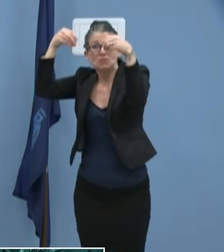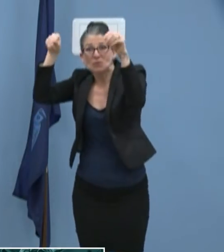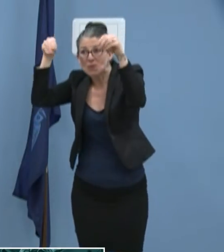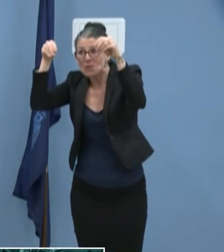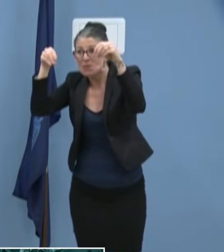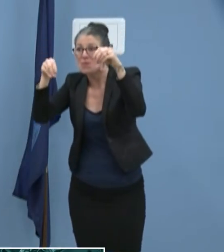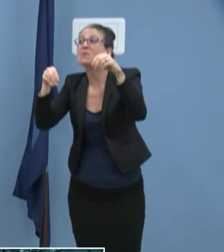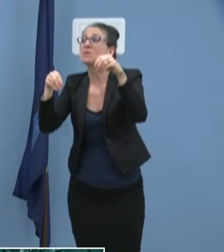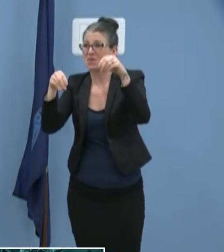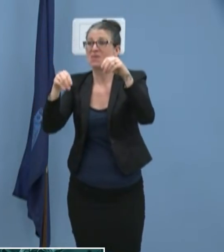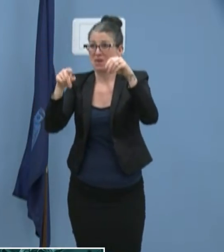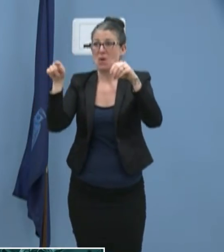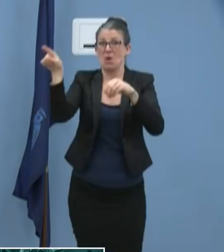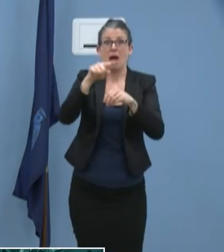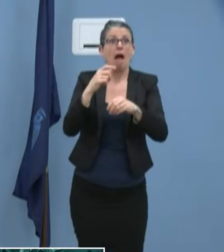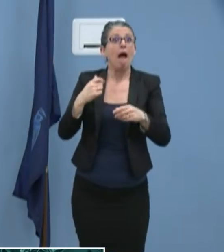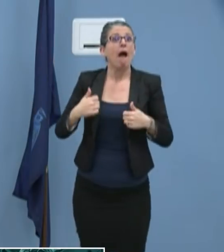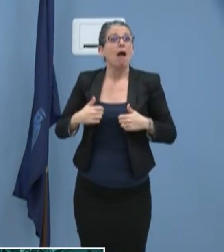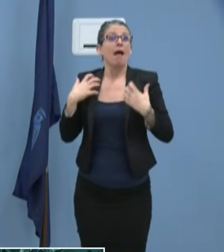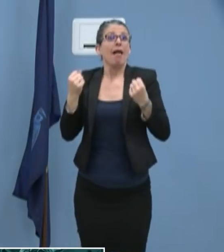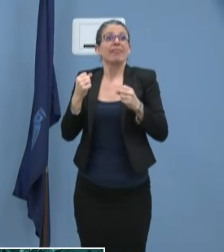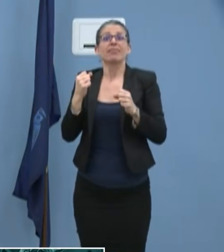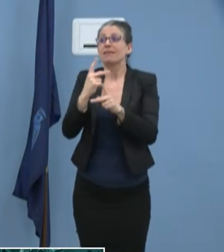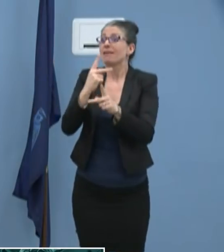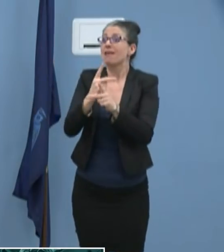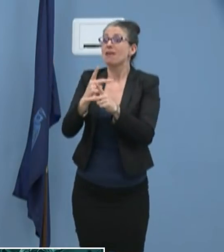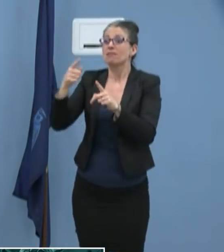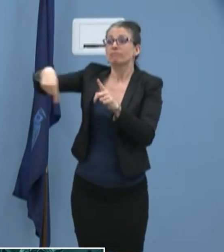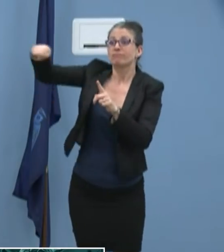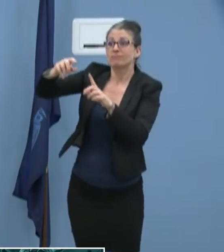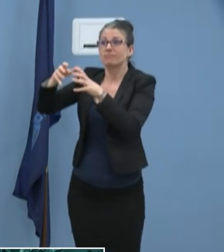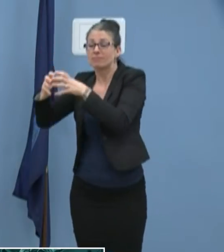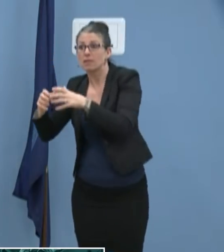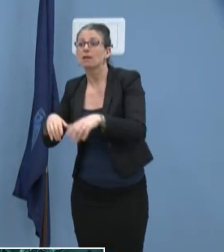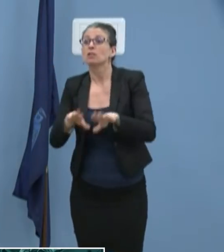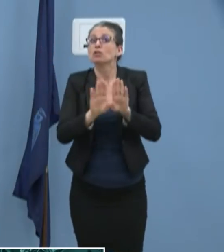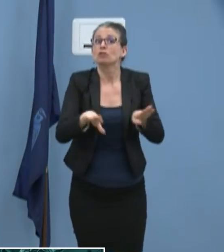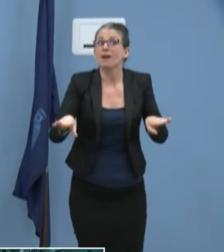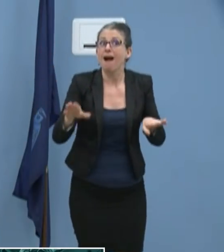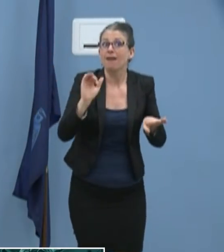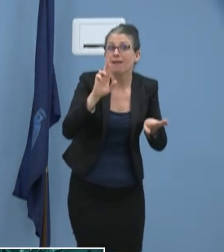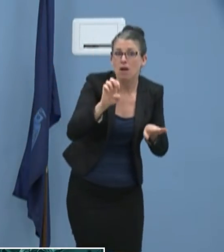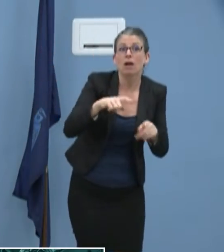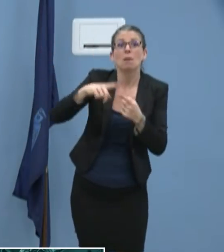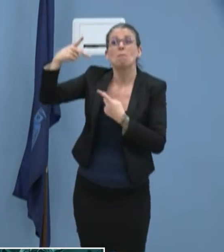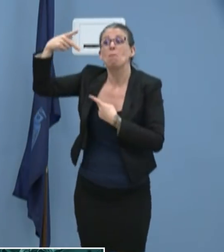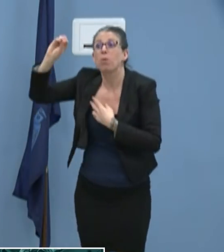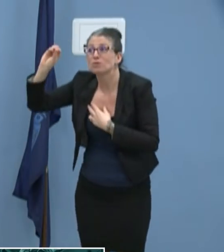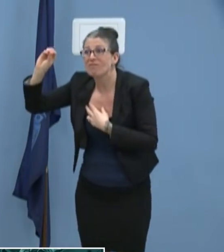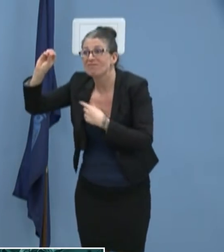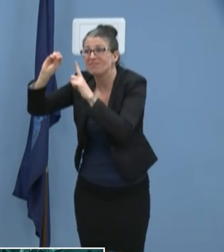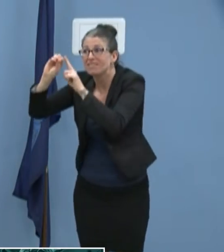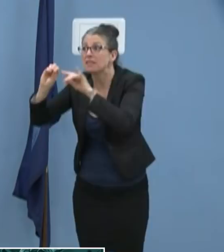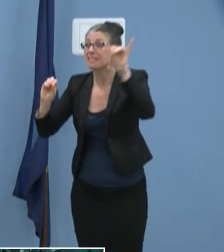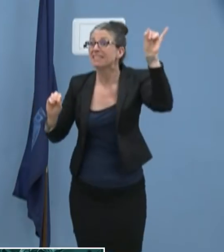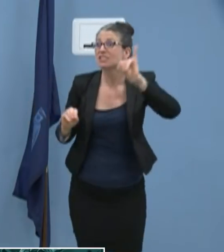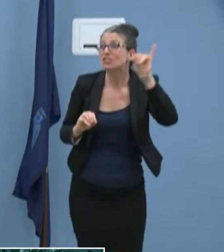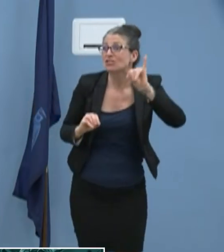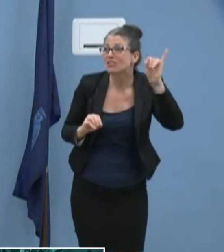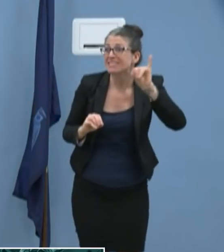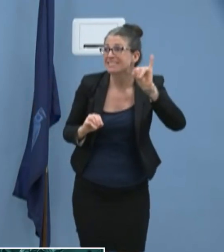health care, child care, post offices, shipping outlets, insurance, banks, gas stations,